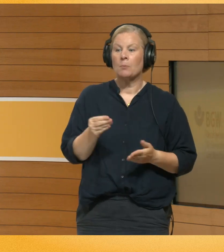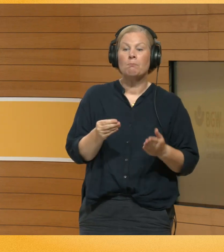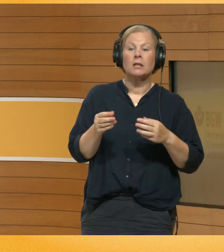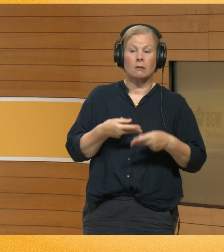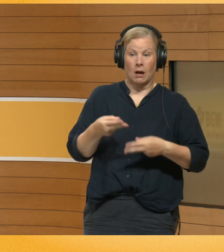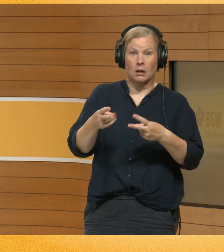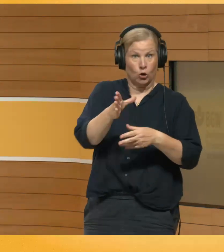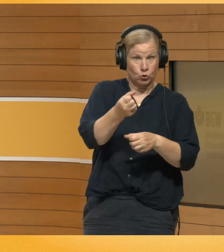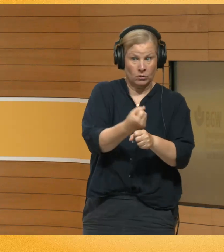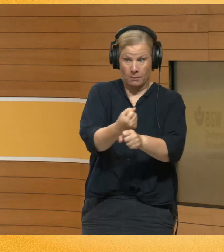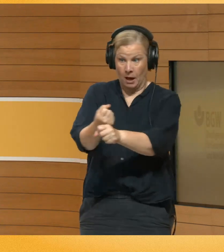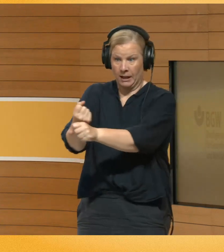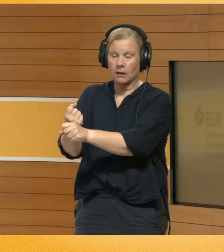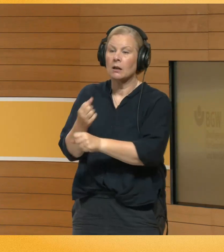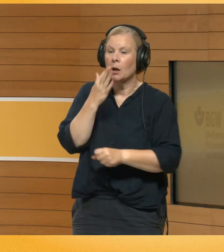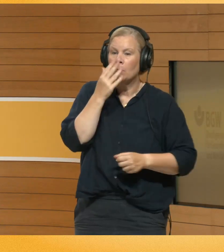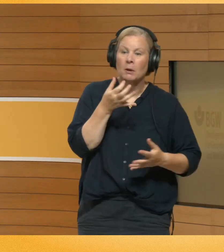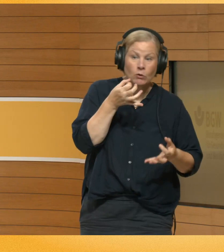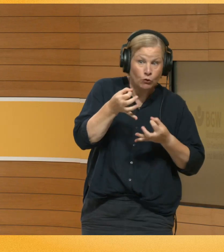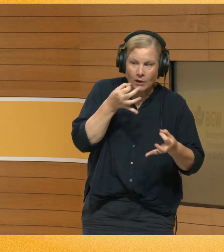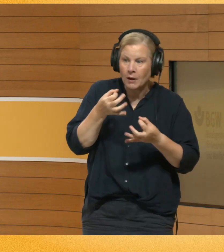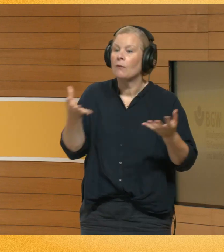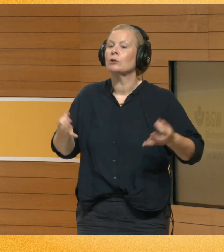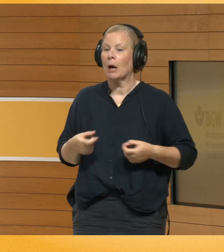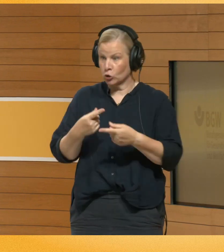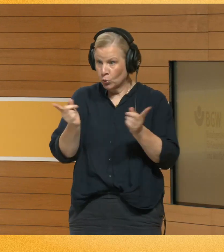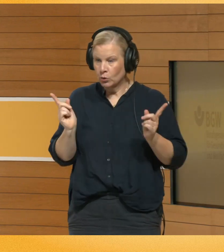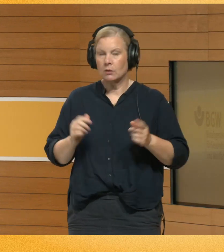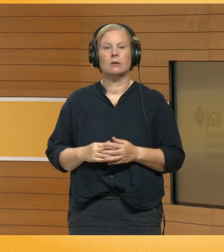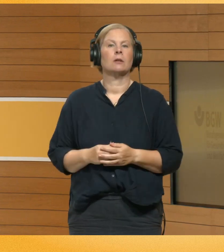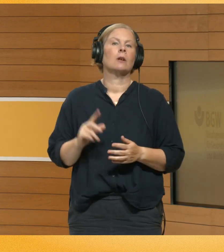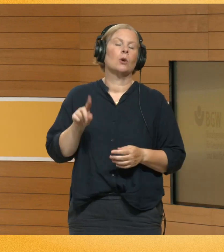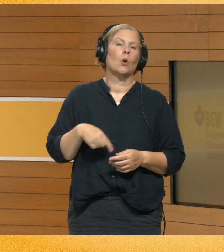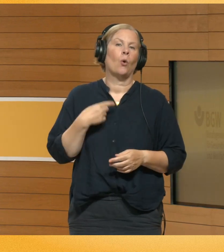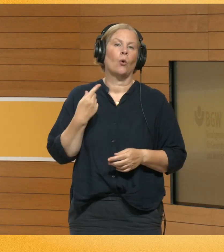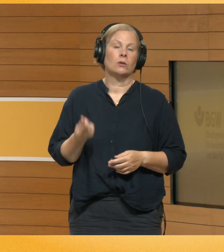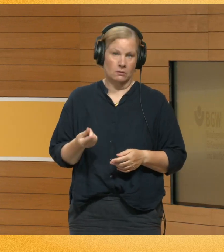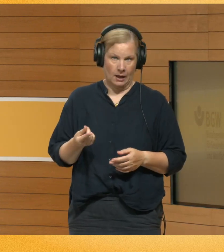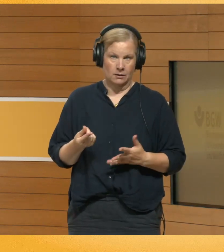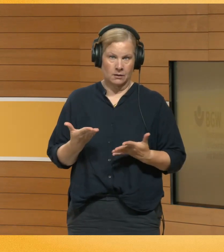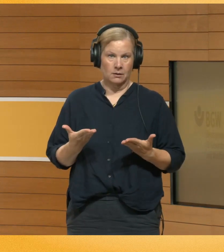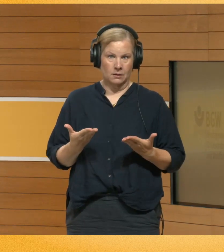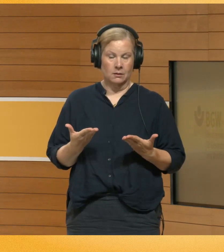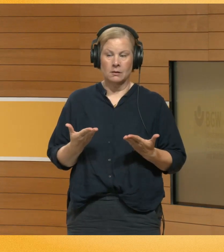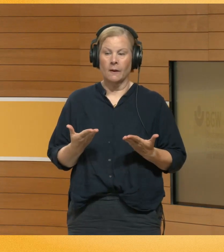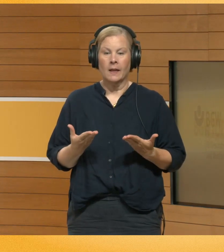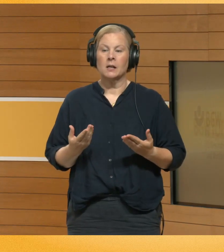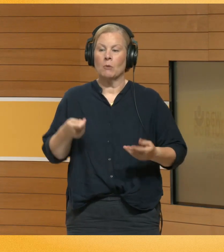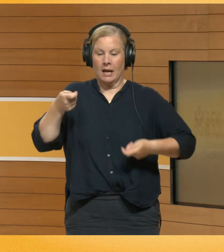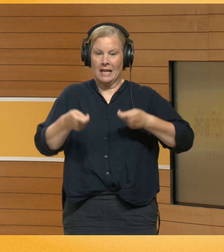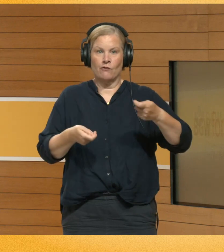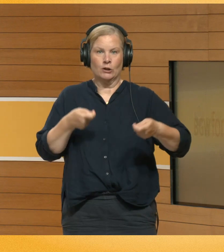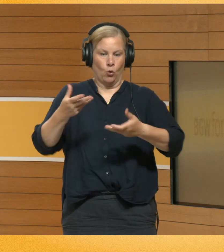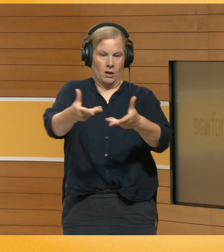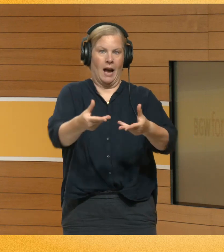bringing roundtables with investors. This is just on the COP. I'll just flick through this because this is a